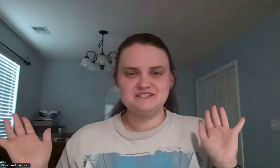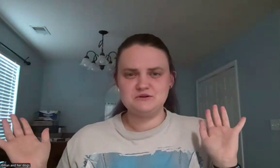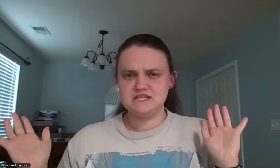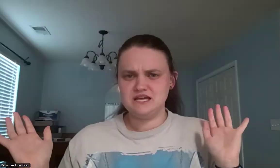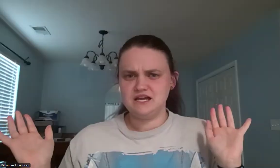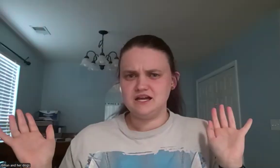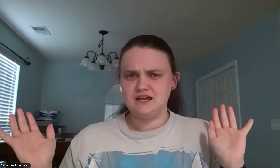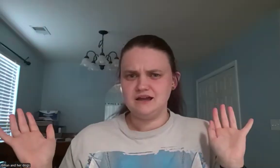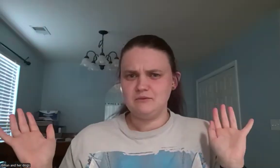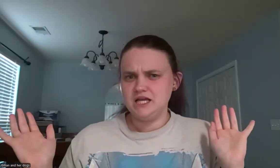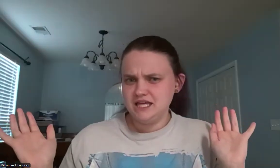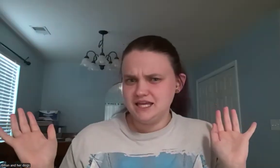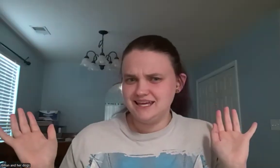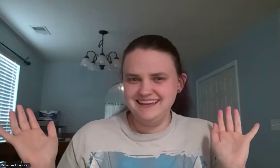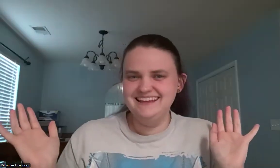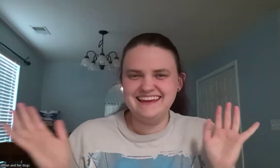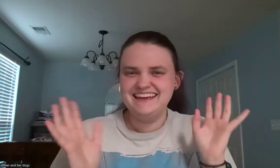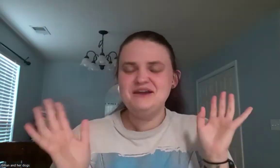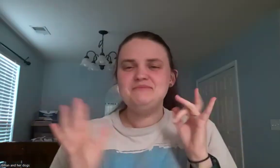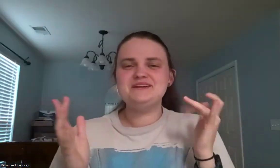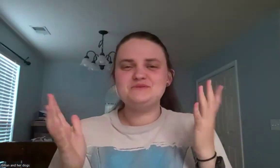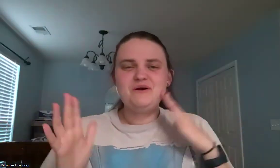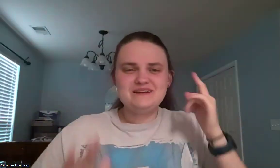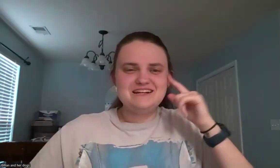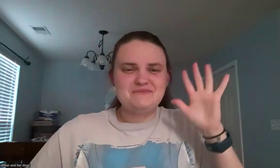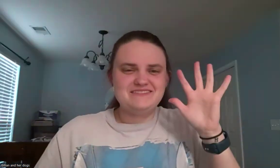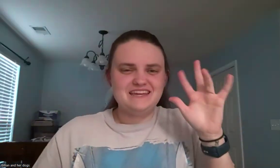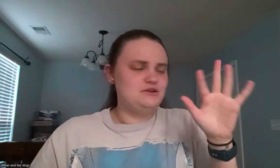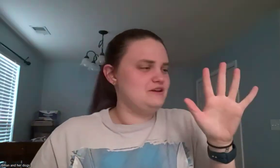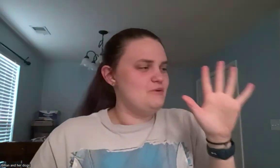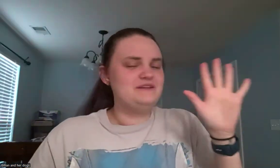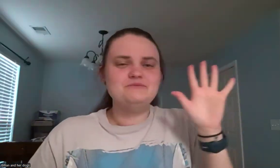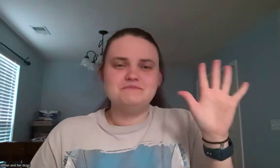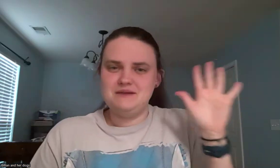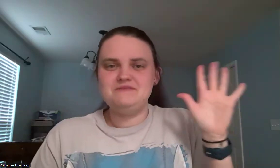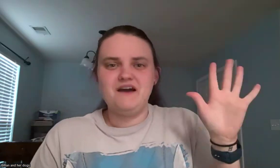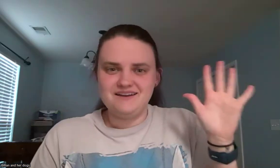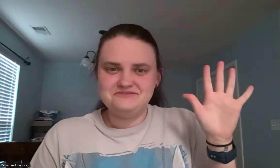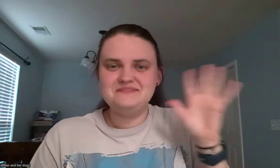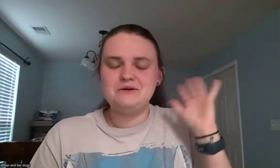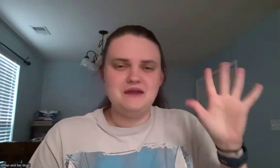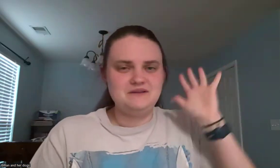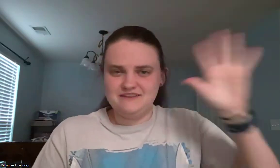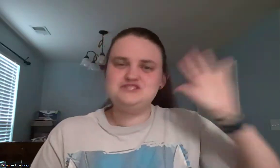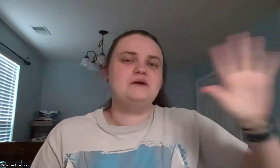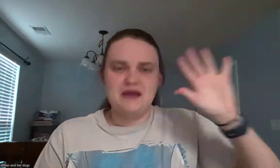always like, what? Because we're always in our mind thinking you can only go up to maybe five, or maybe like if you start